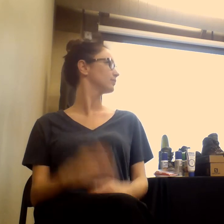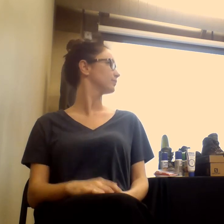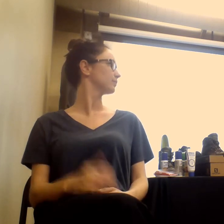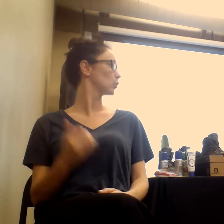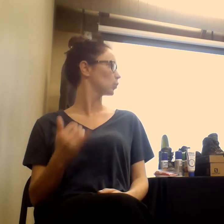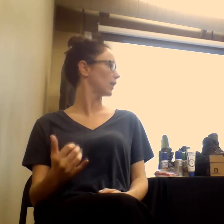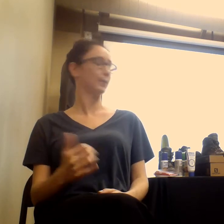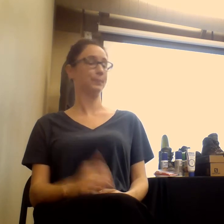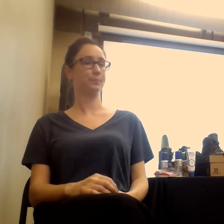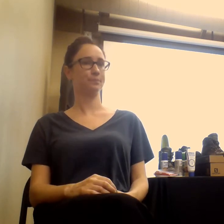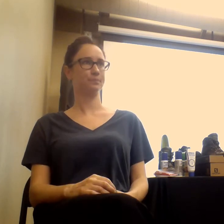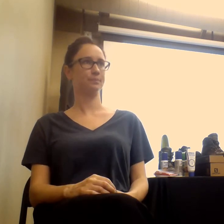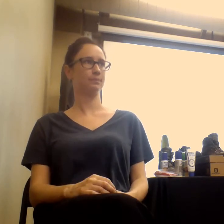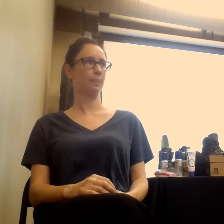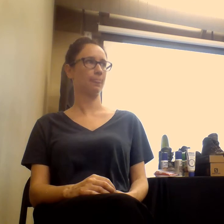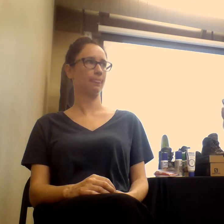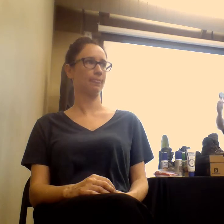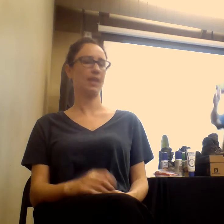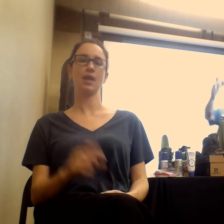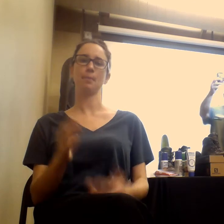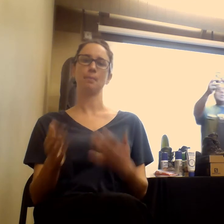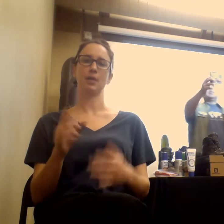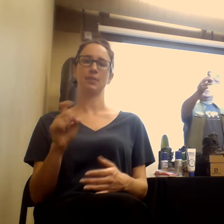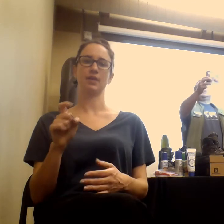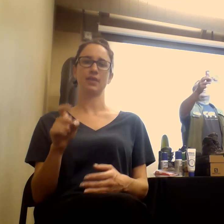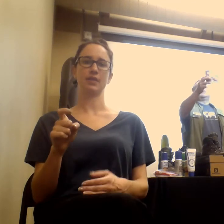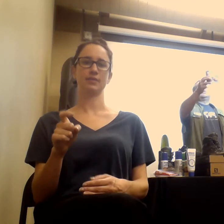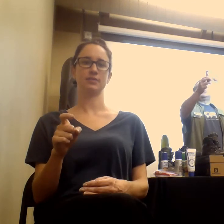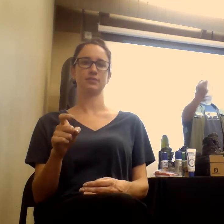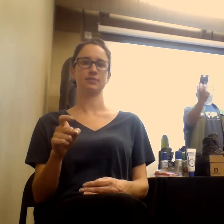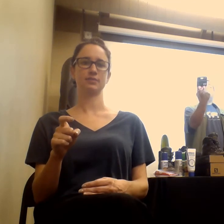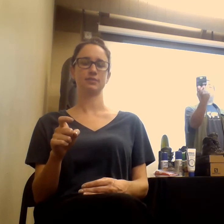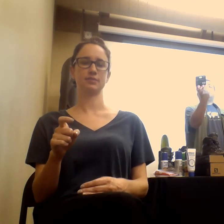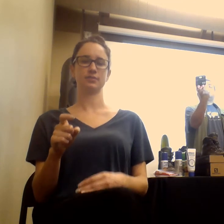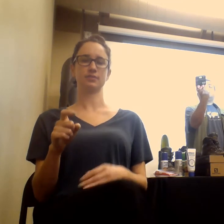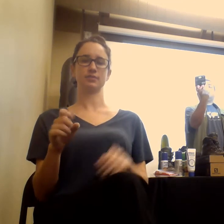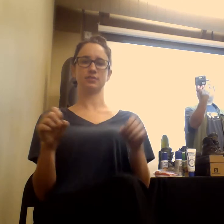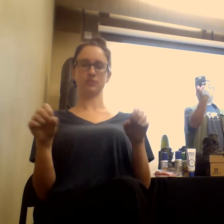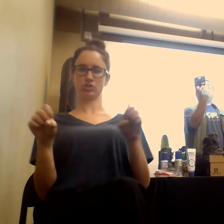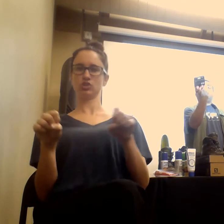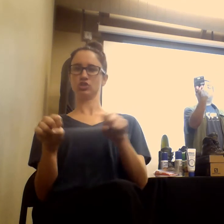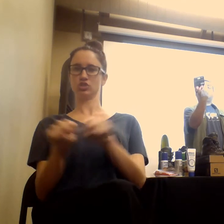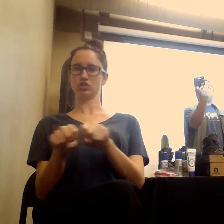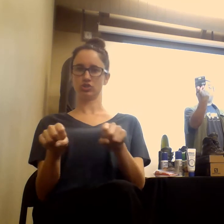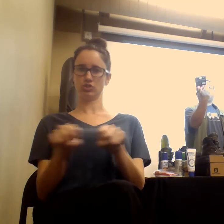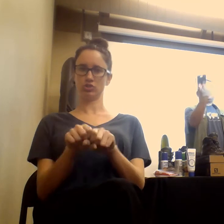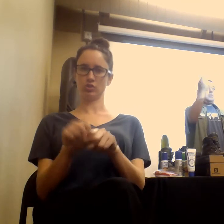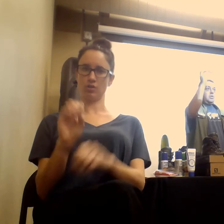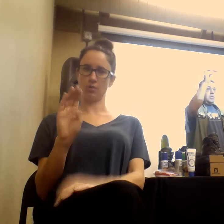probably need these over here. These are sneaker balls,